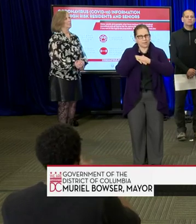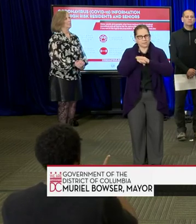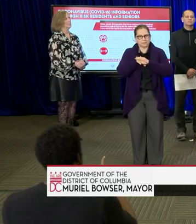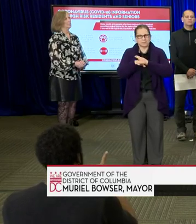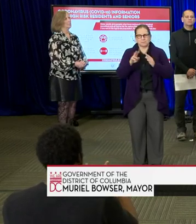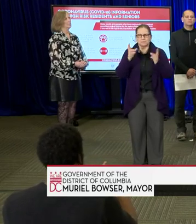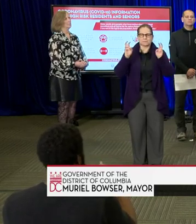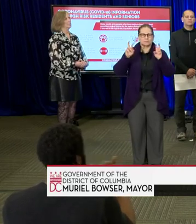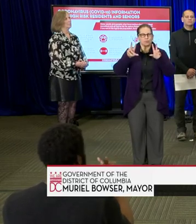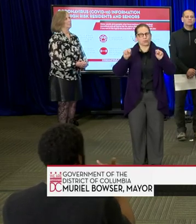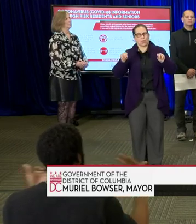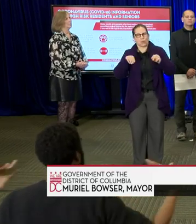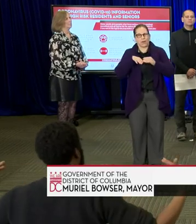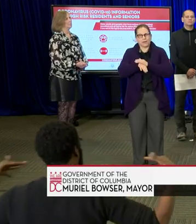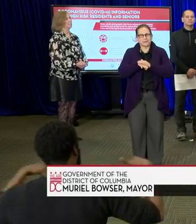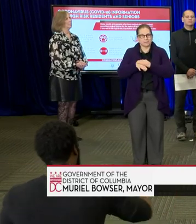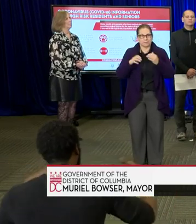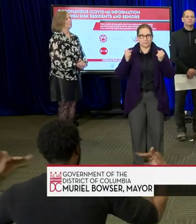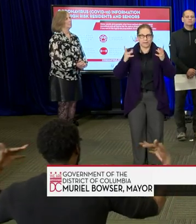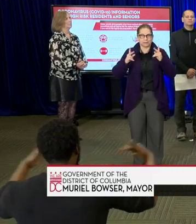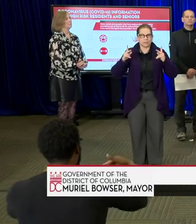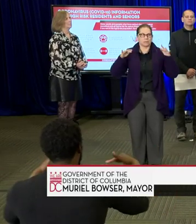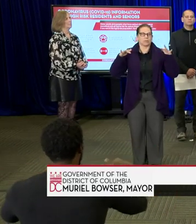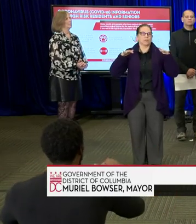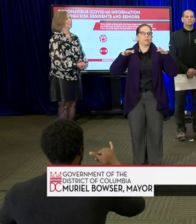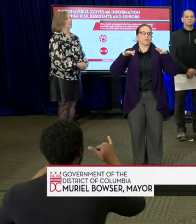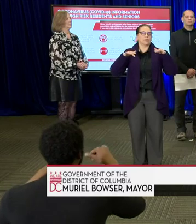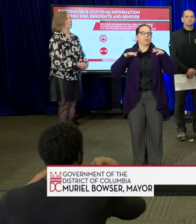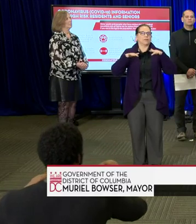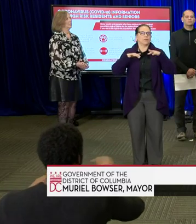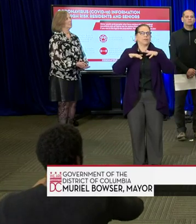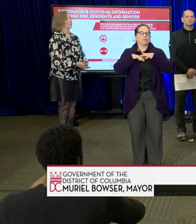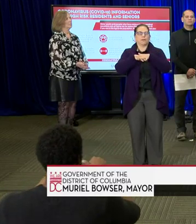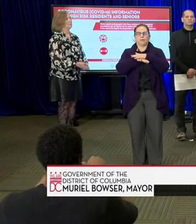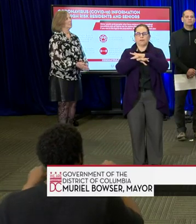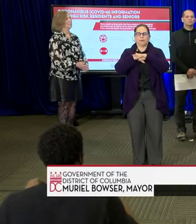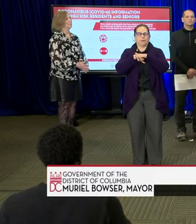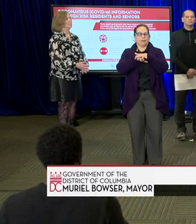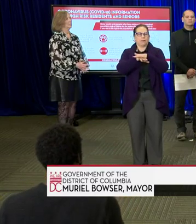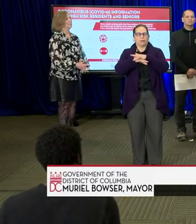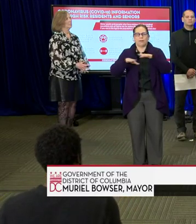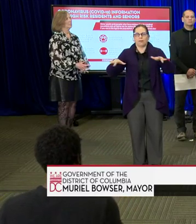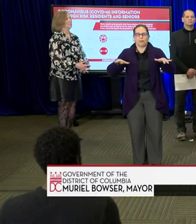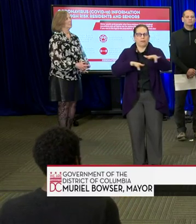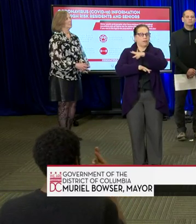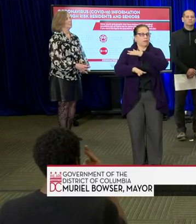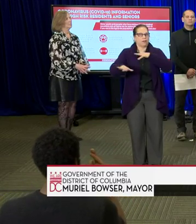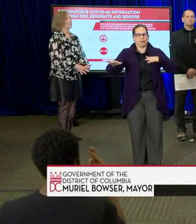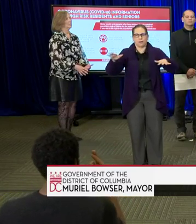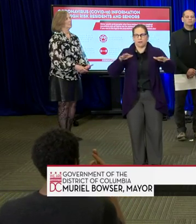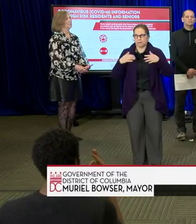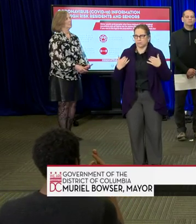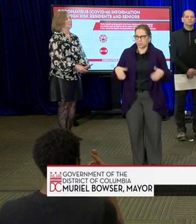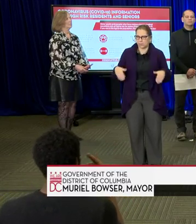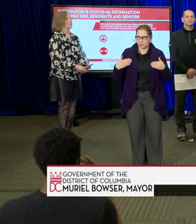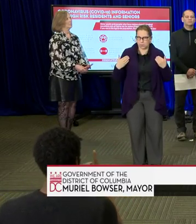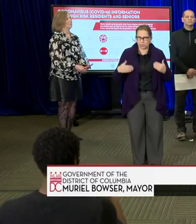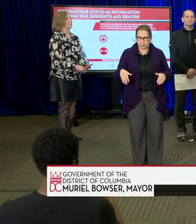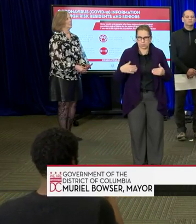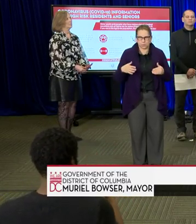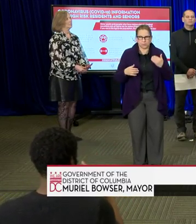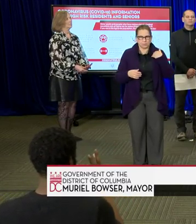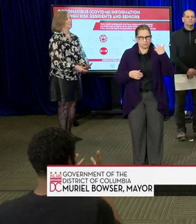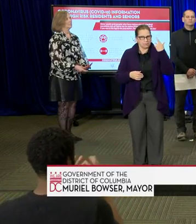to those sites. And we just realized when we were going to have another very good weather